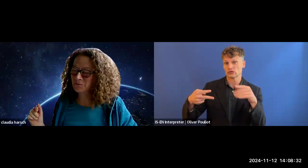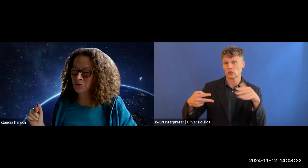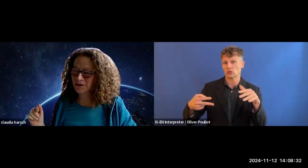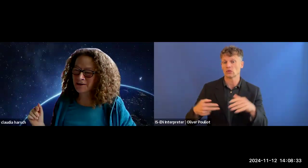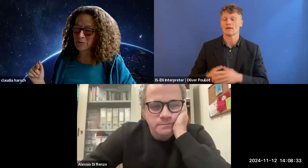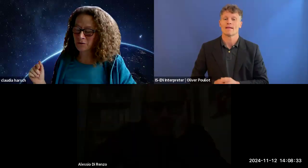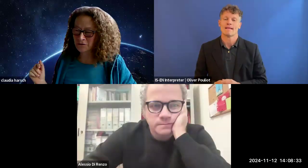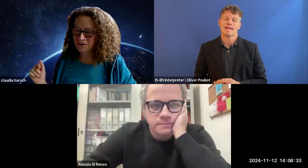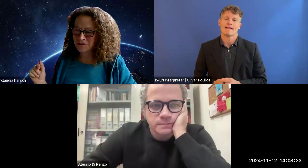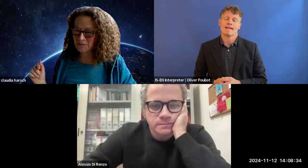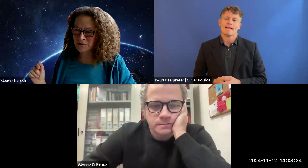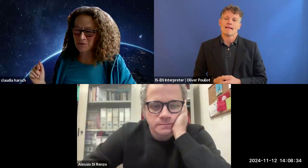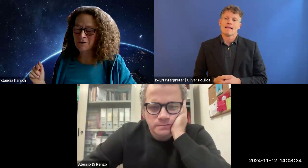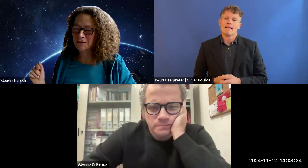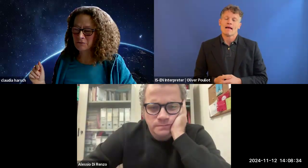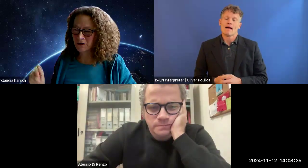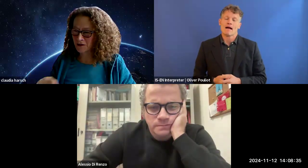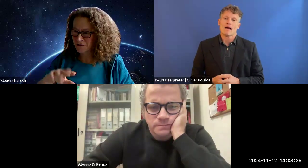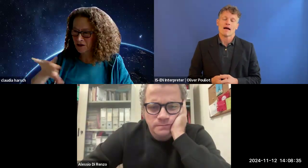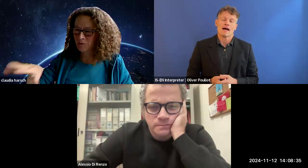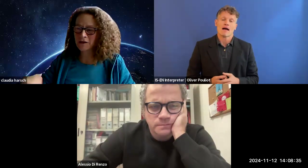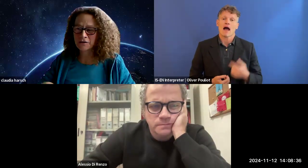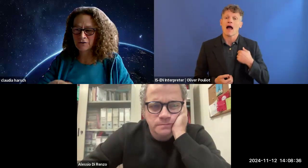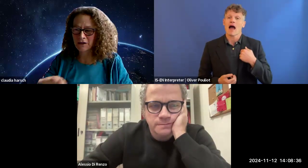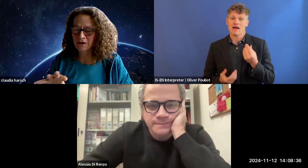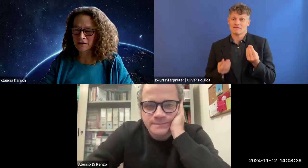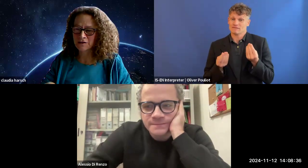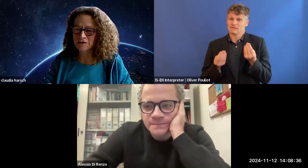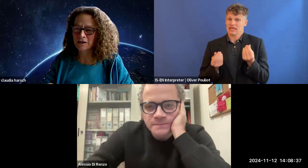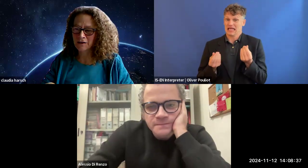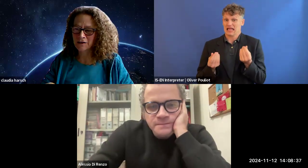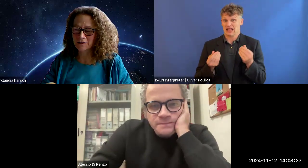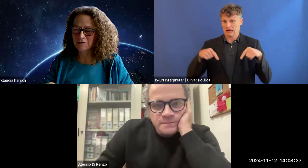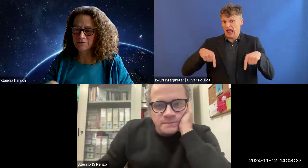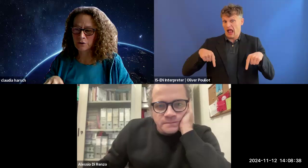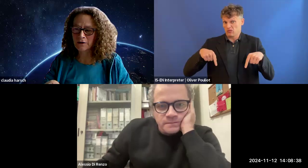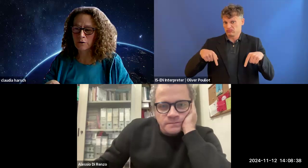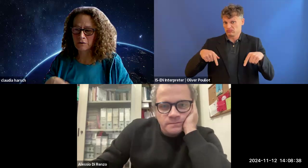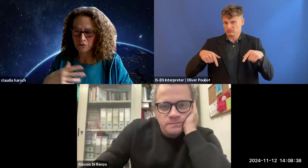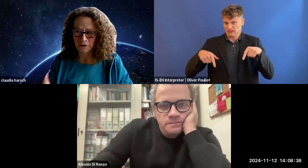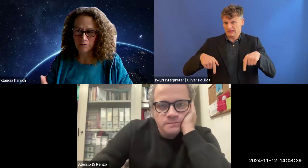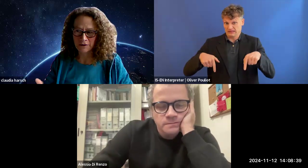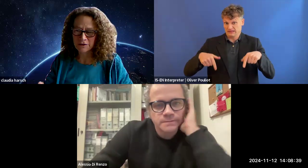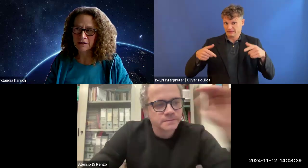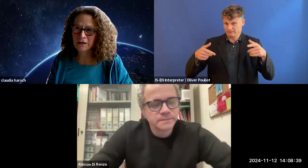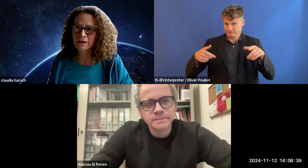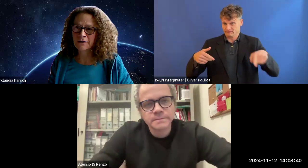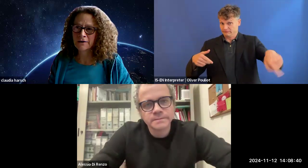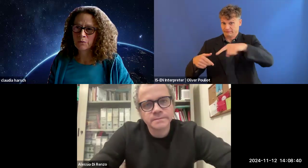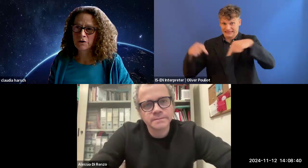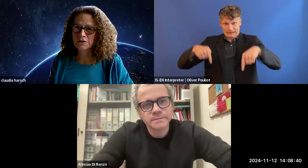I guess one of the steps you're already doing is coming here together in that SIG. I think this is a brilliant way of